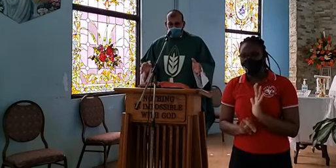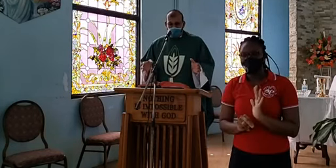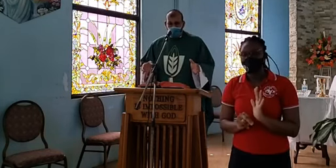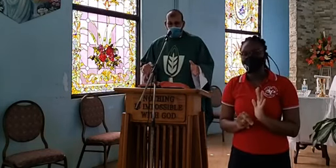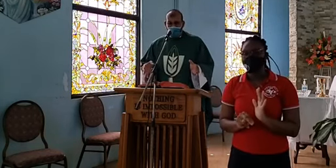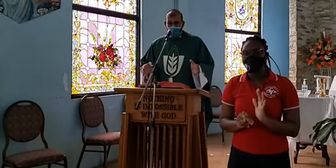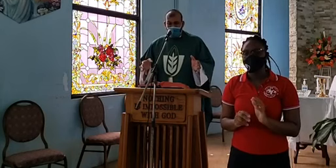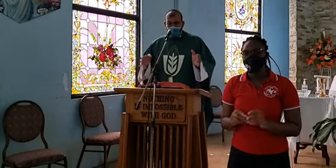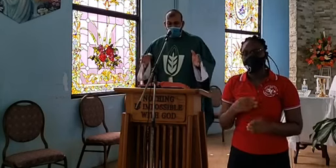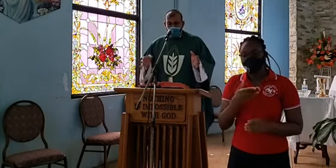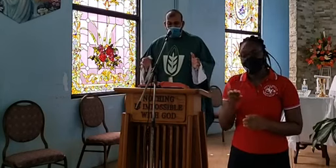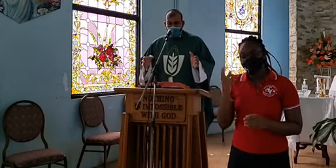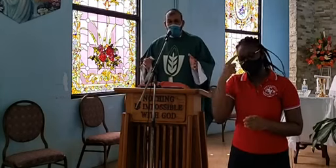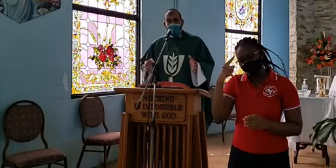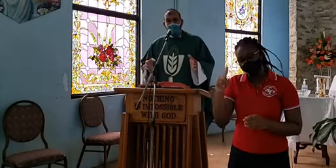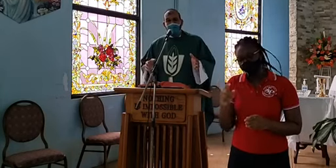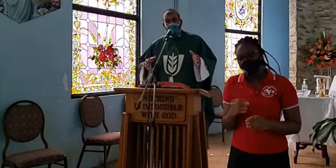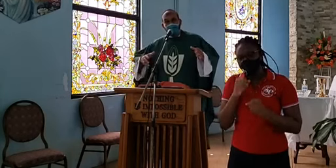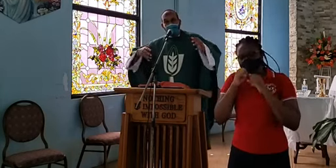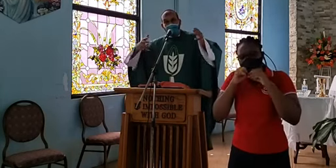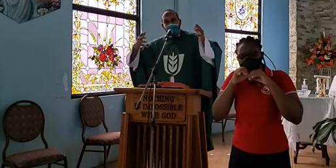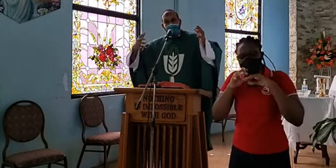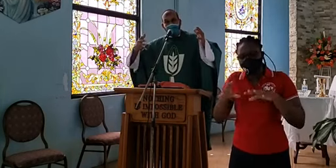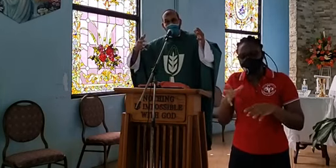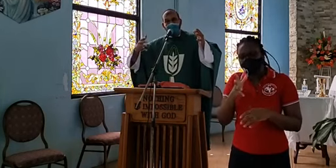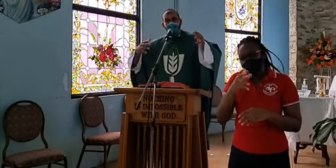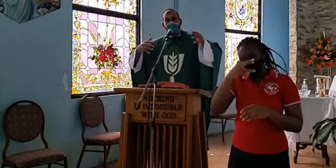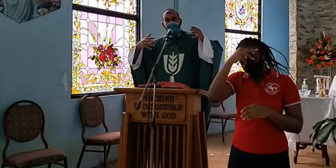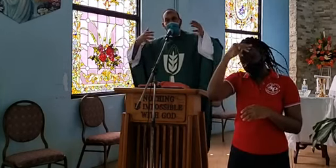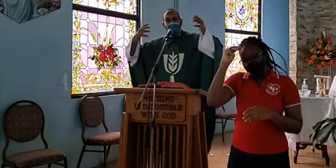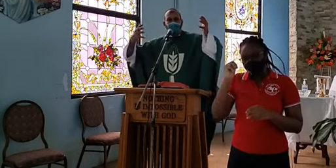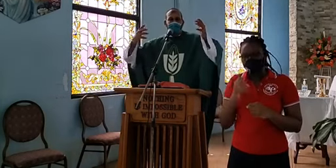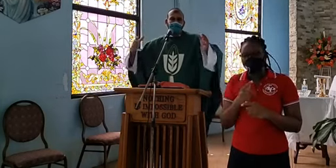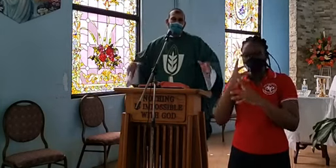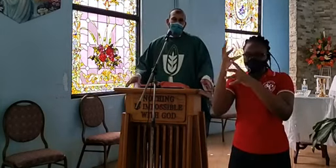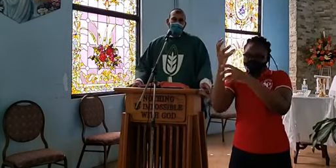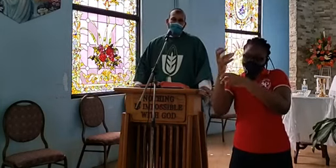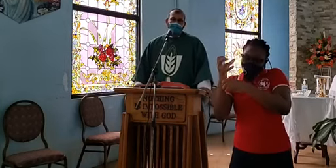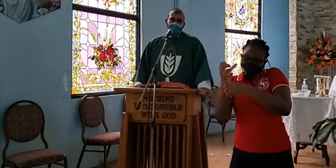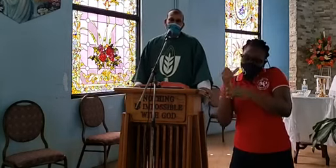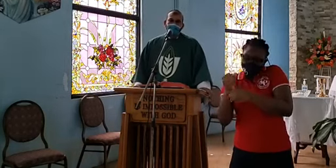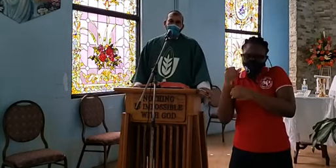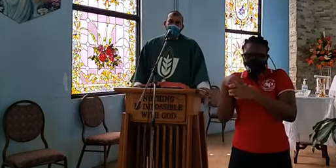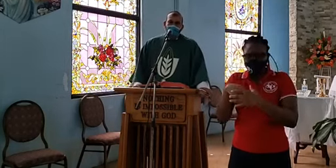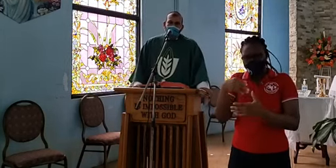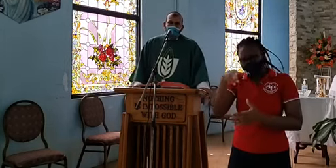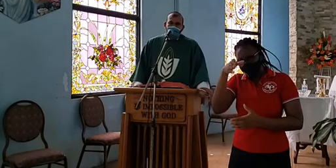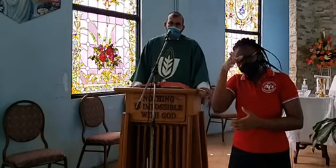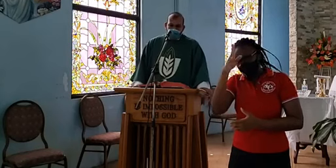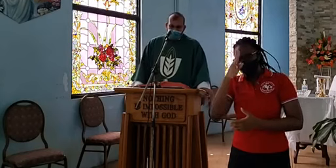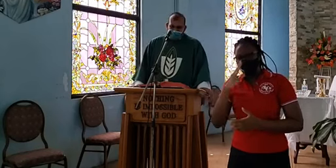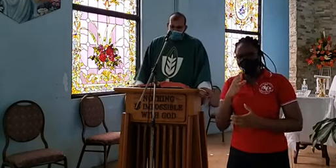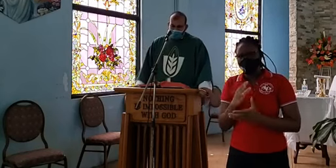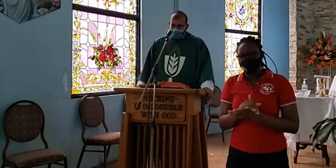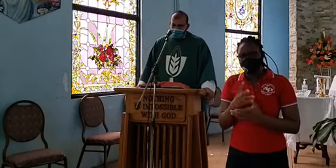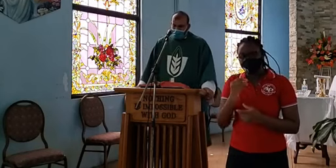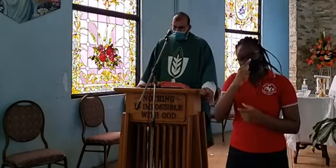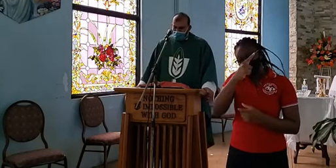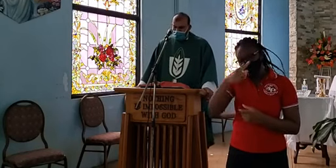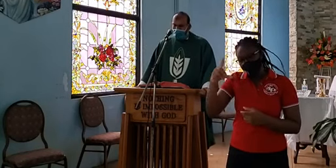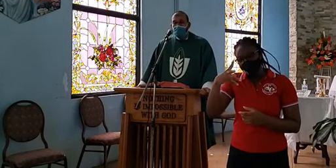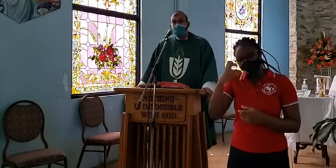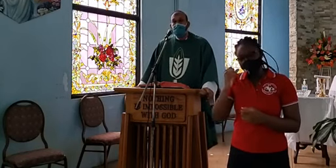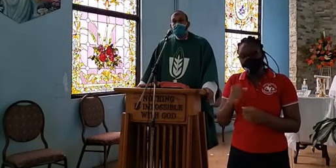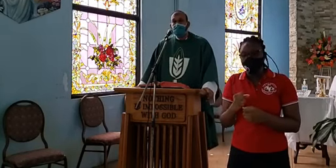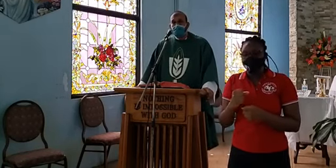So therefore, the Blessed Virgin Mary placed her trust in the Lord, and the Lord was able